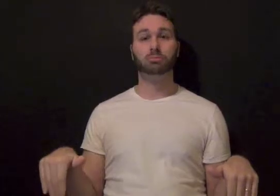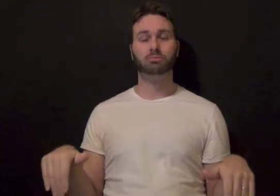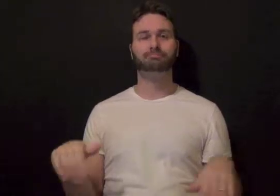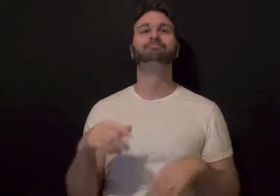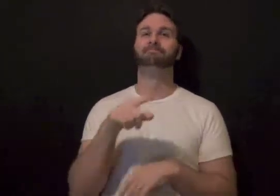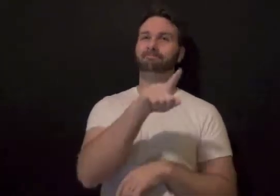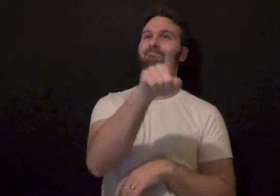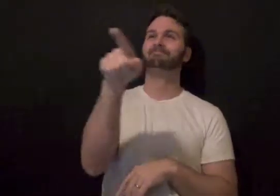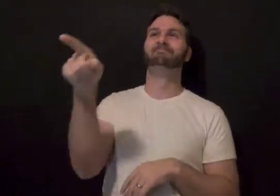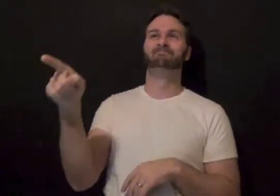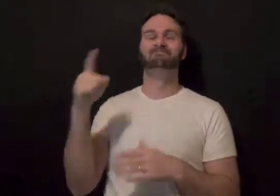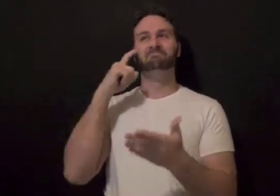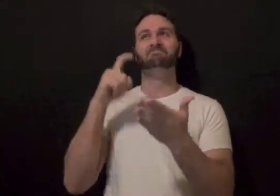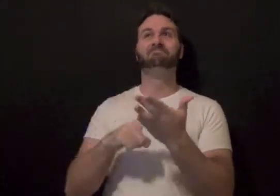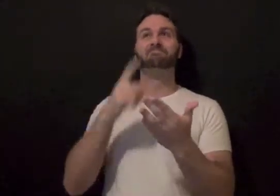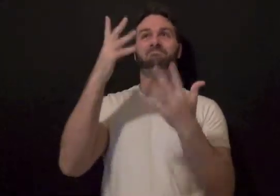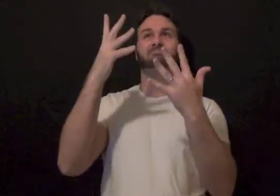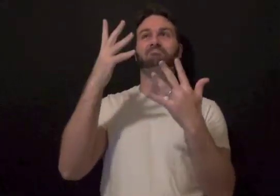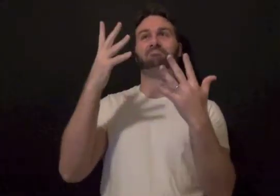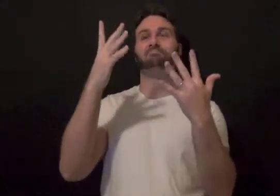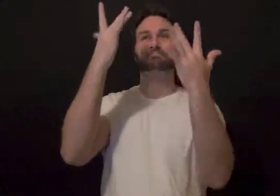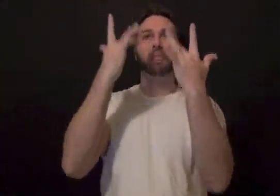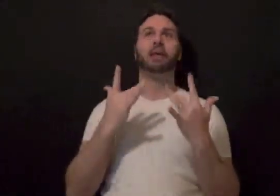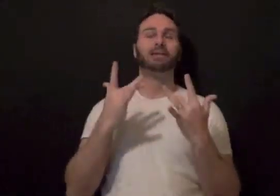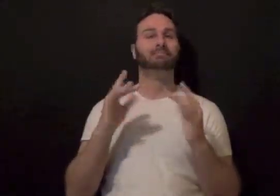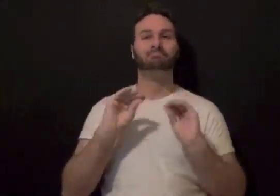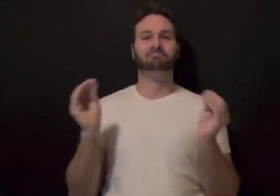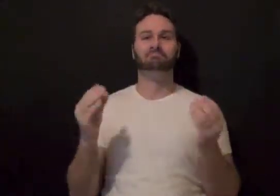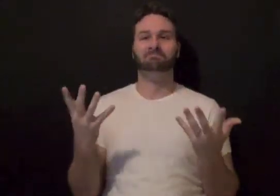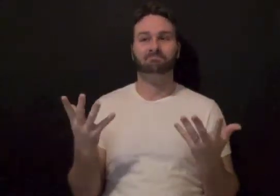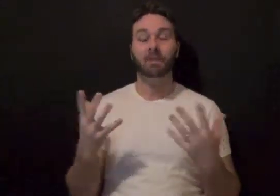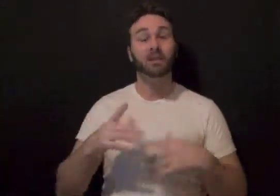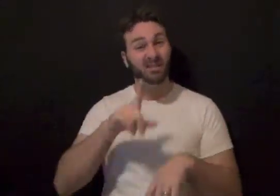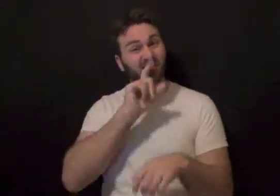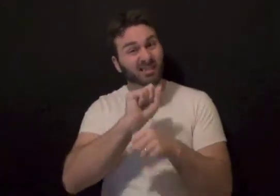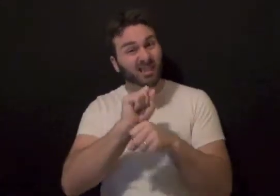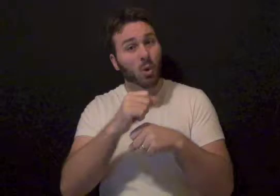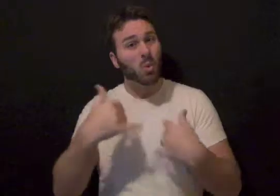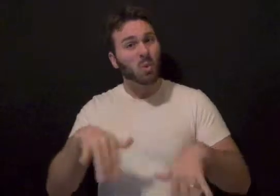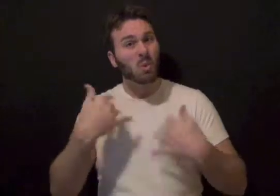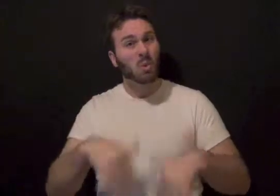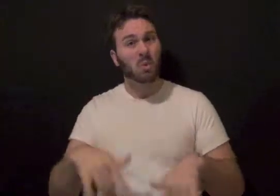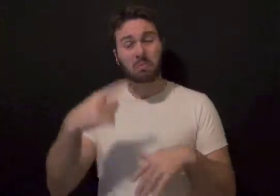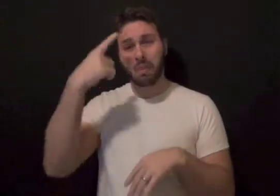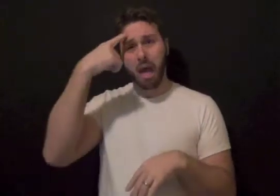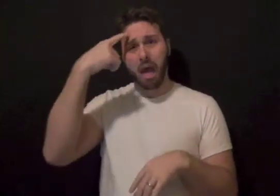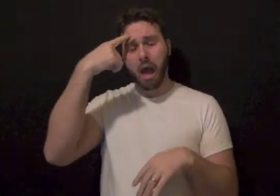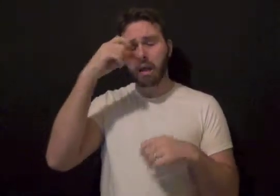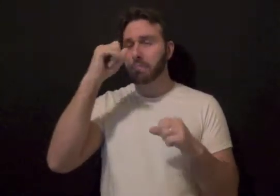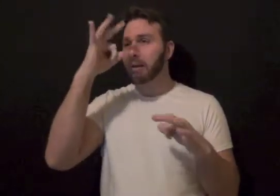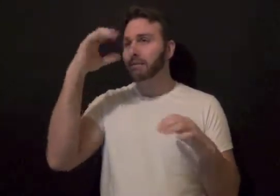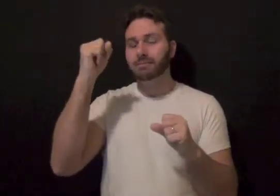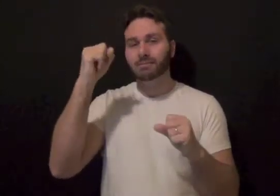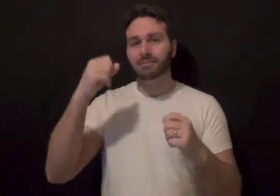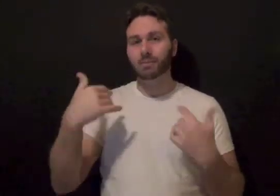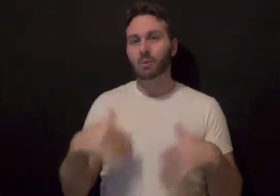is it's probably have to go a long way back. And this is an extraordinary thing, right? We're talking about our mind. The mind, our most valuable